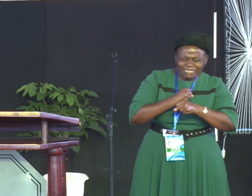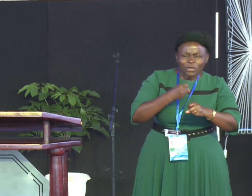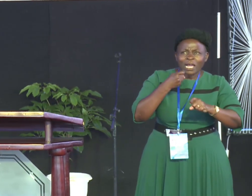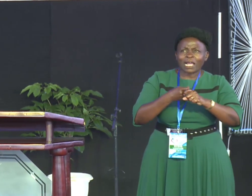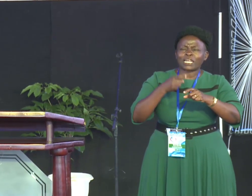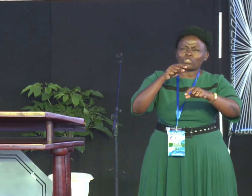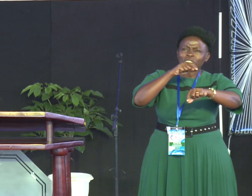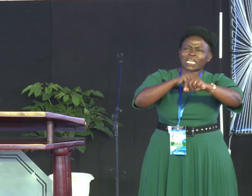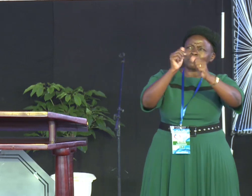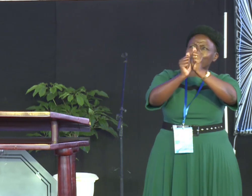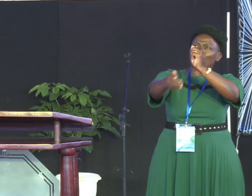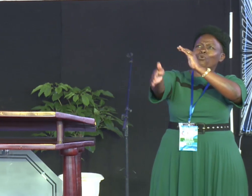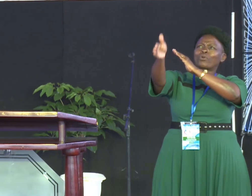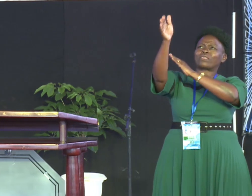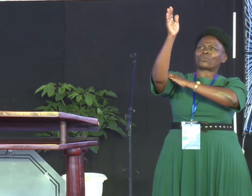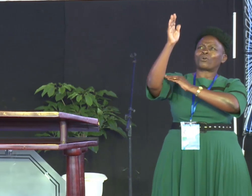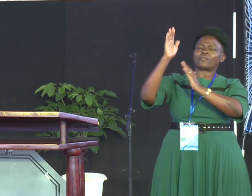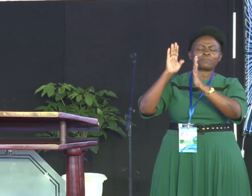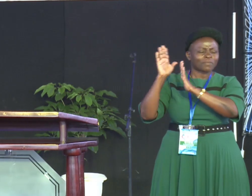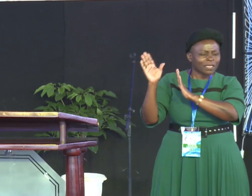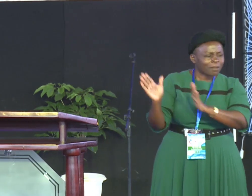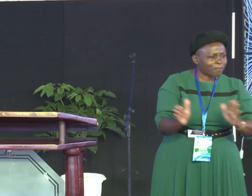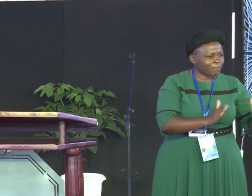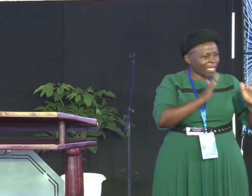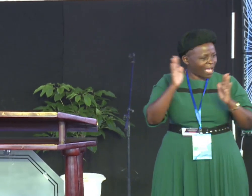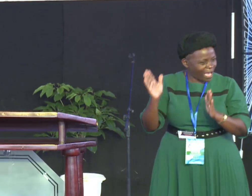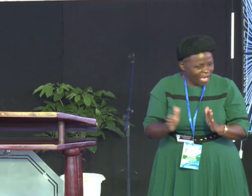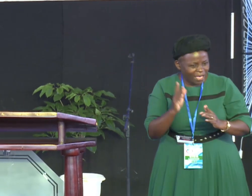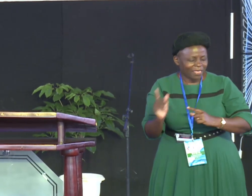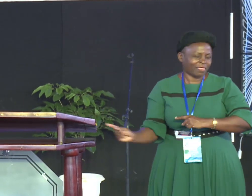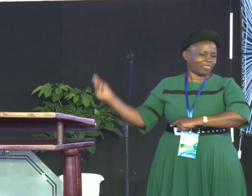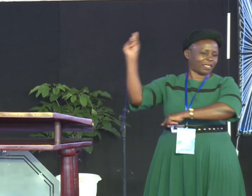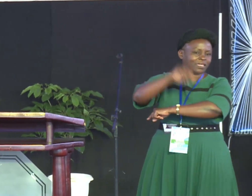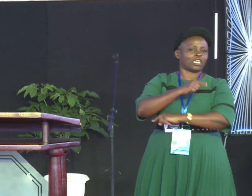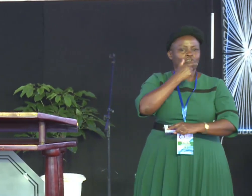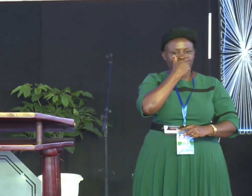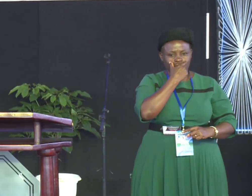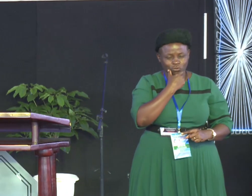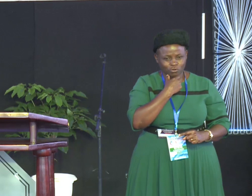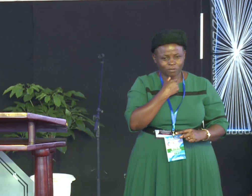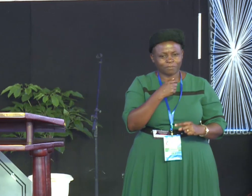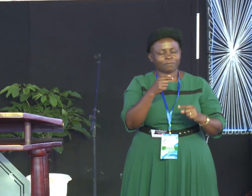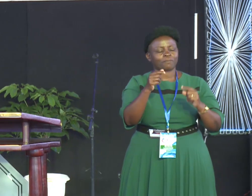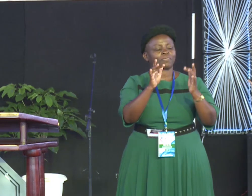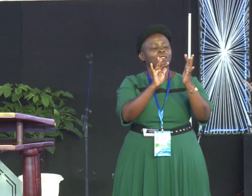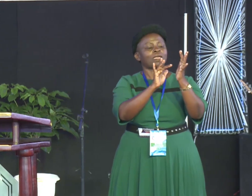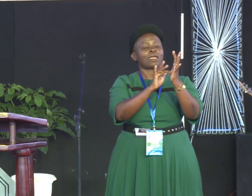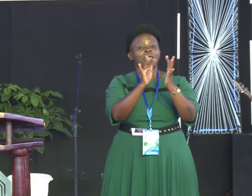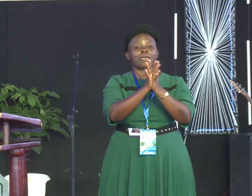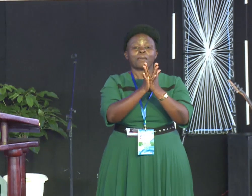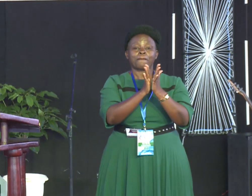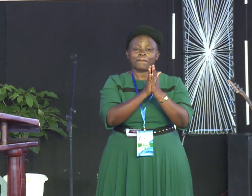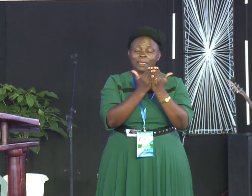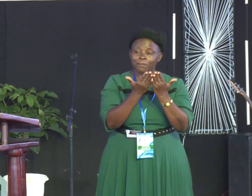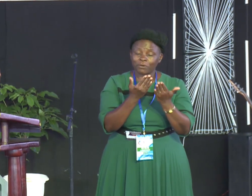wo. It is your time and your God. That you prepare for the day of sorrow. Bible gamanti bo kabira mu